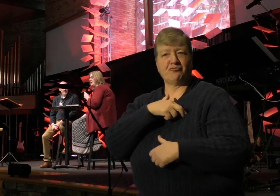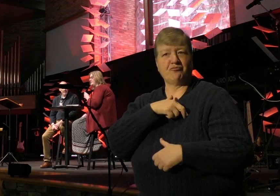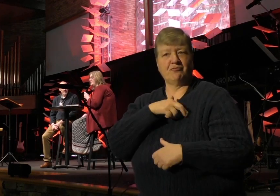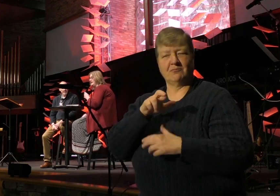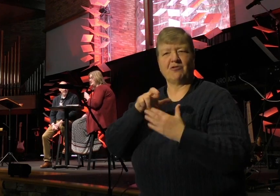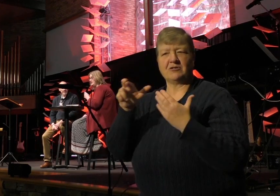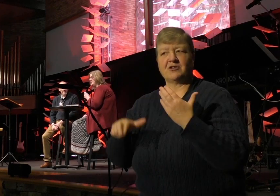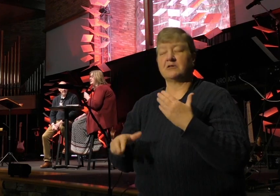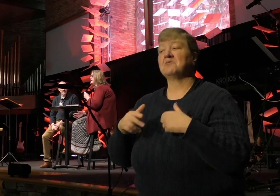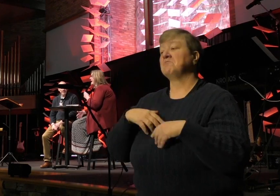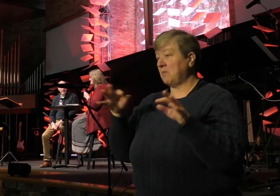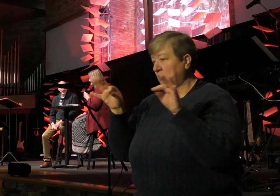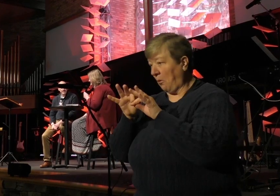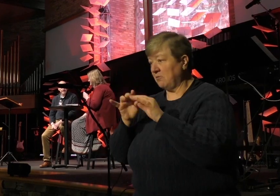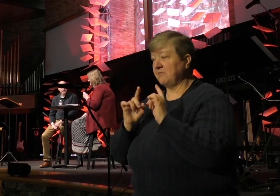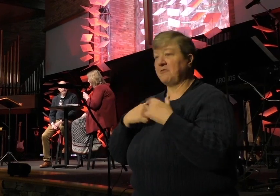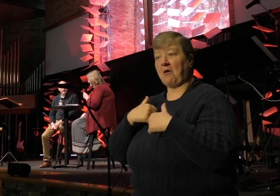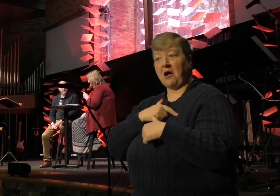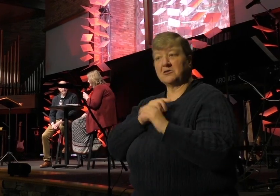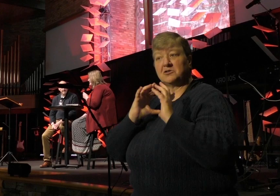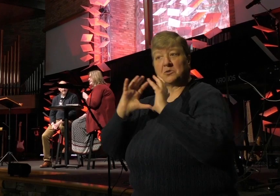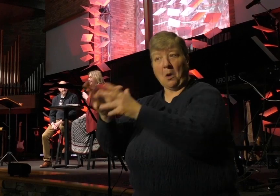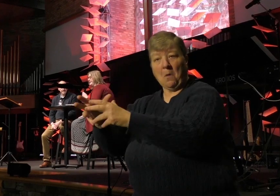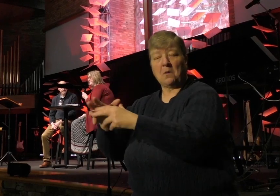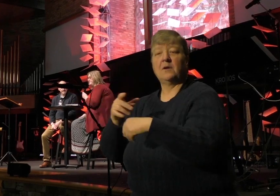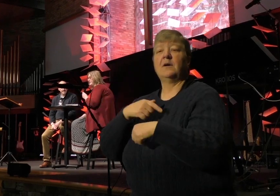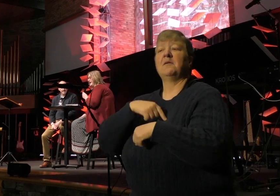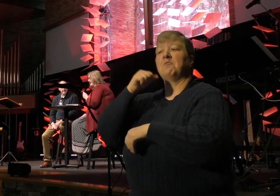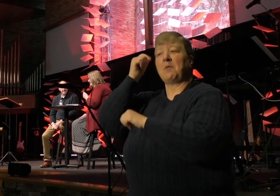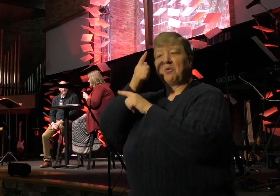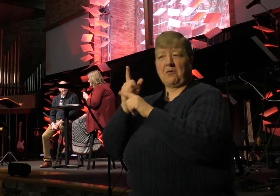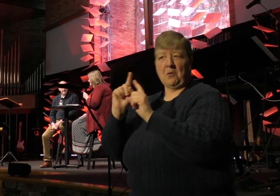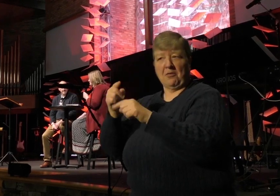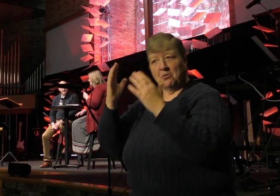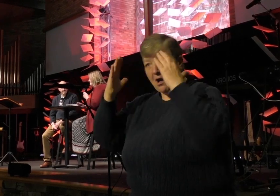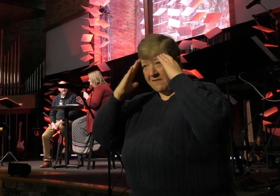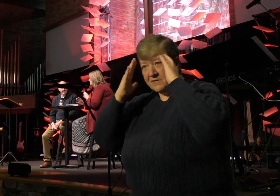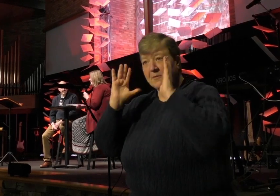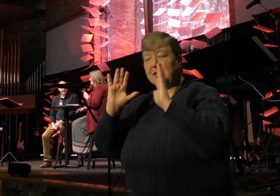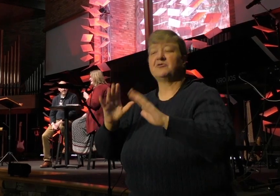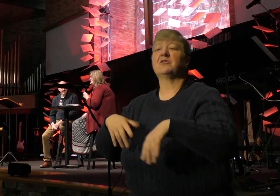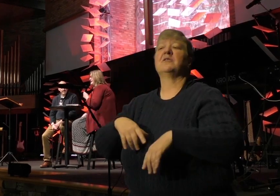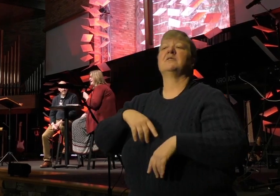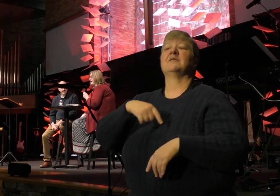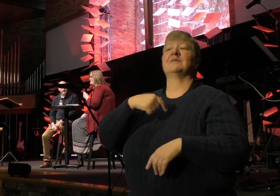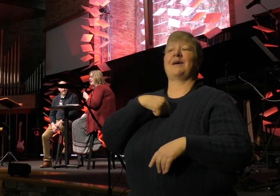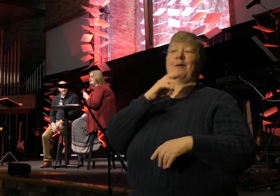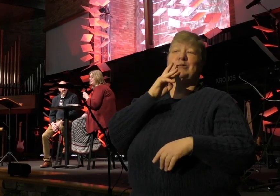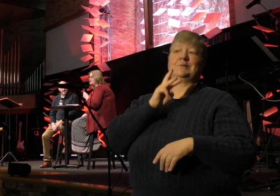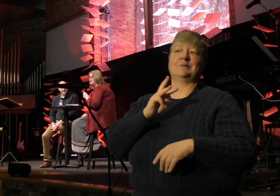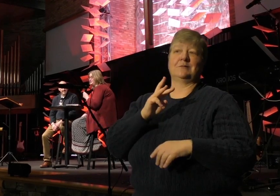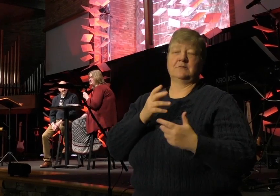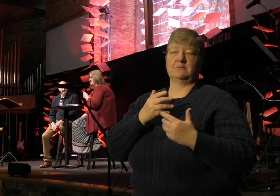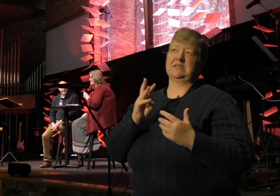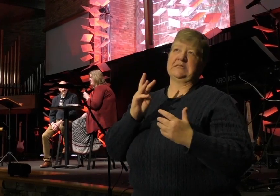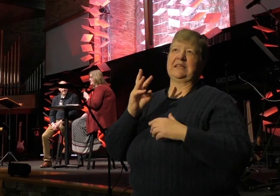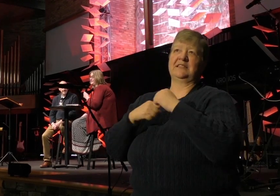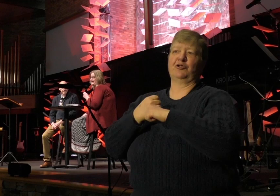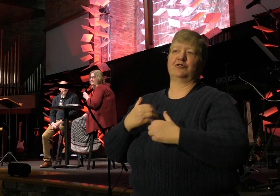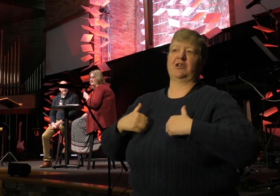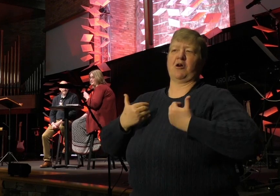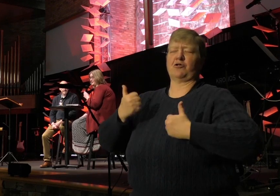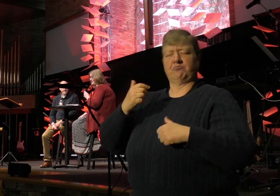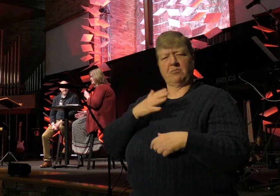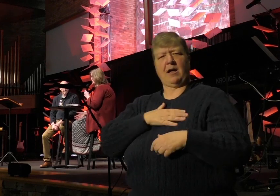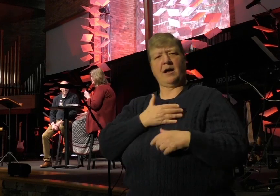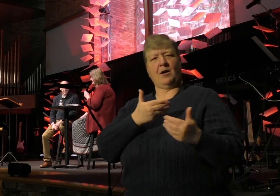went through confirmation. I was 6 years younger, and pretty much around that time, I was introduced to a neighbor who